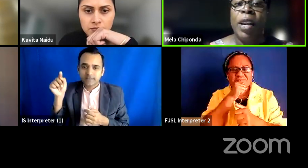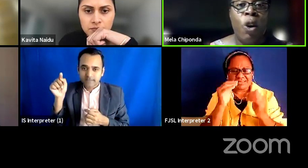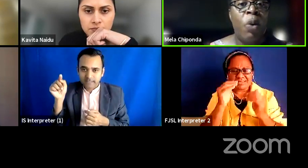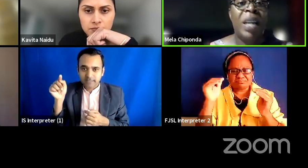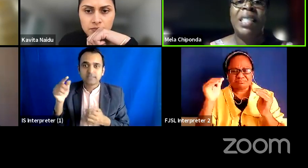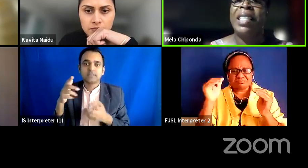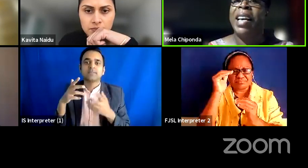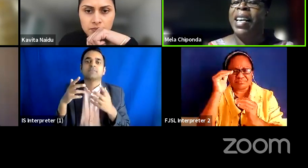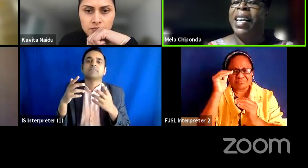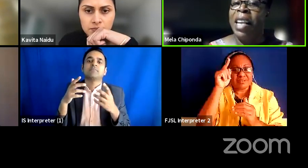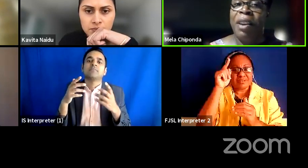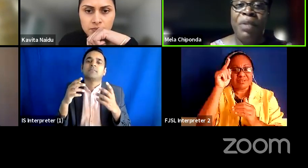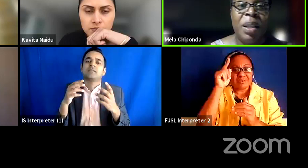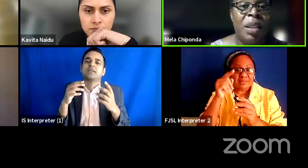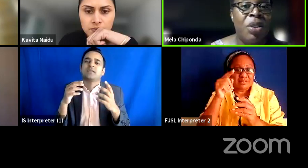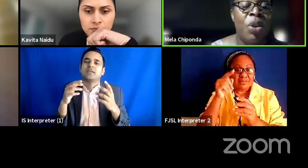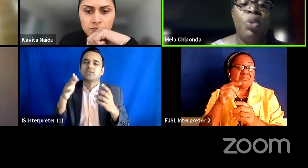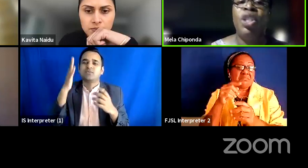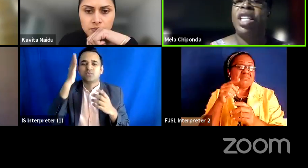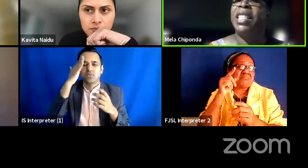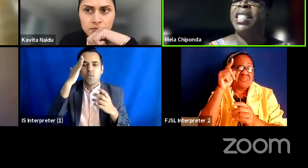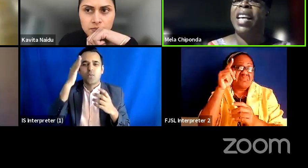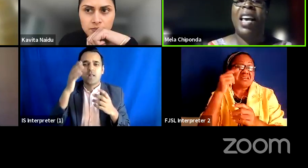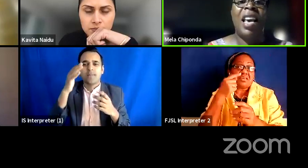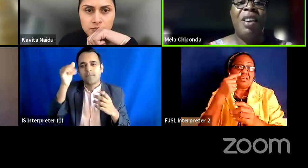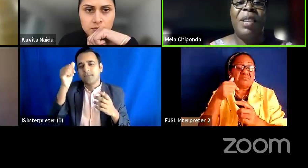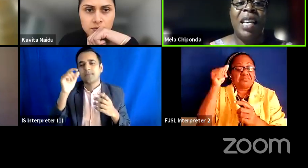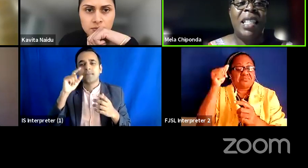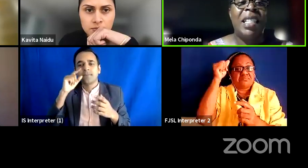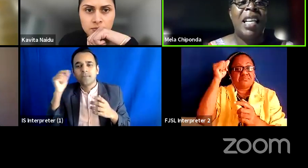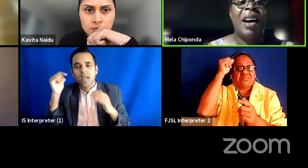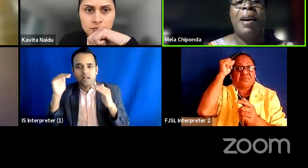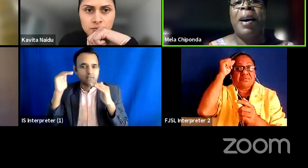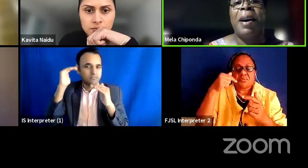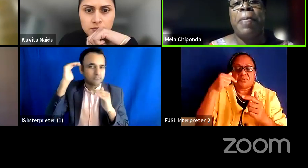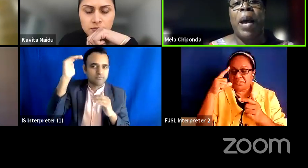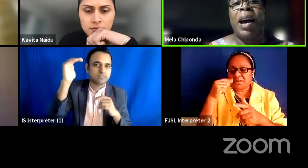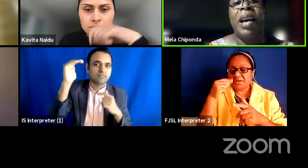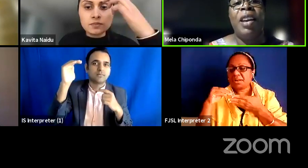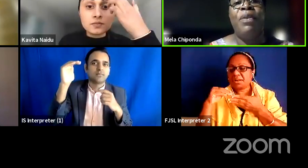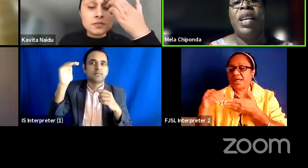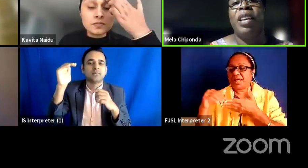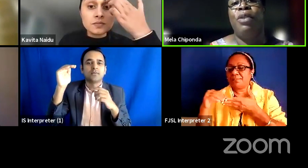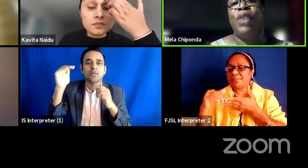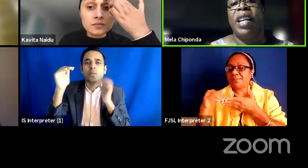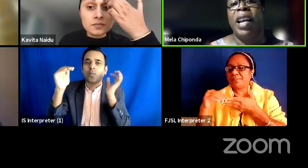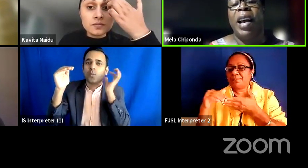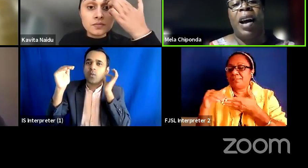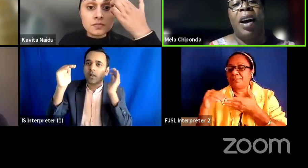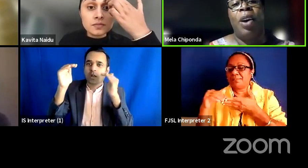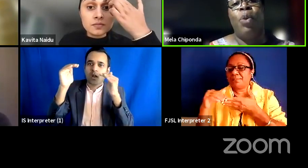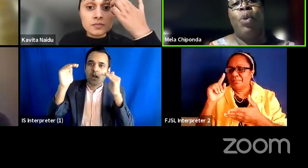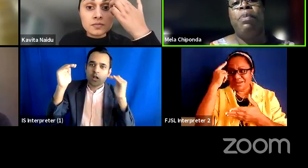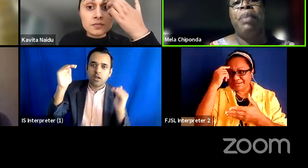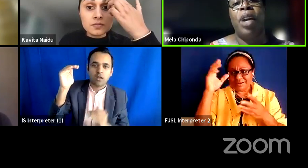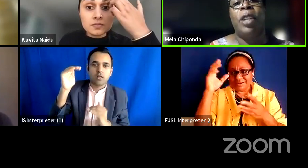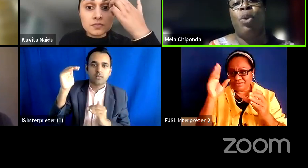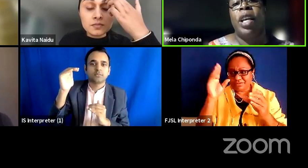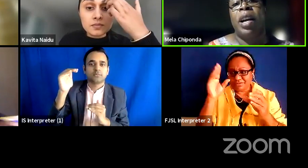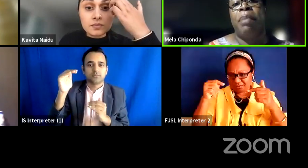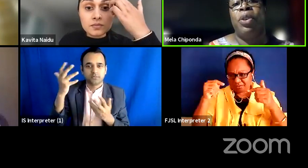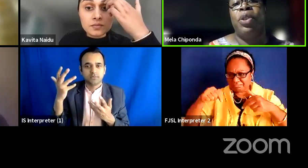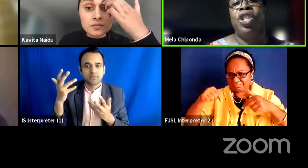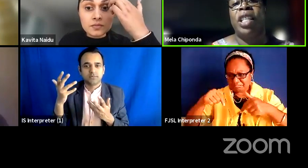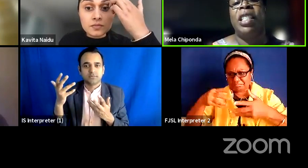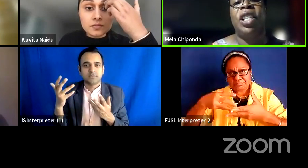considered the knowers, as having the solutions, as having even when